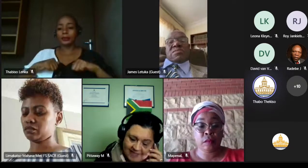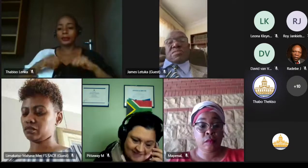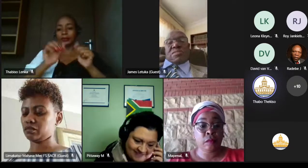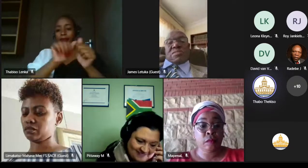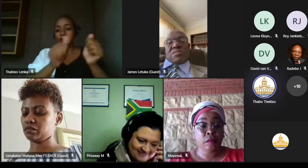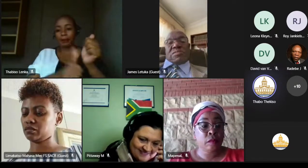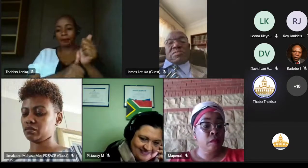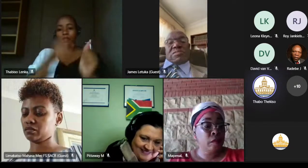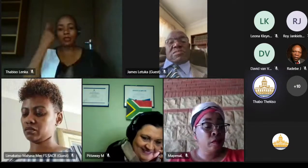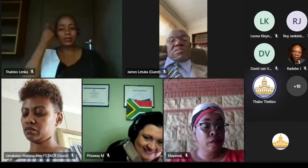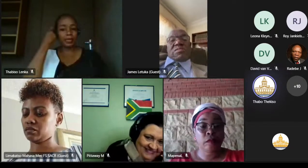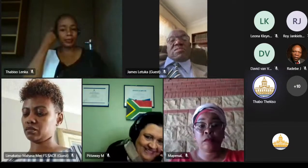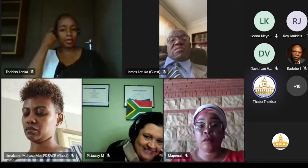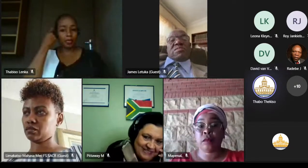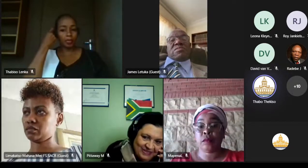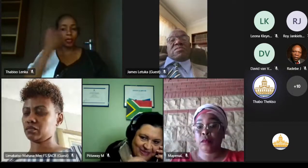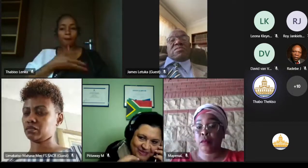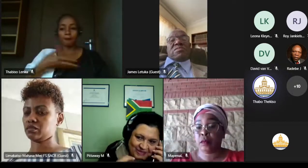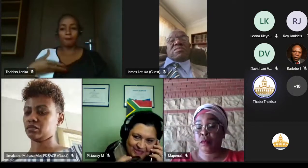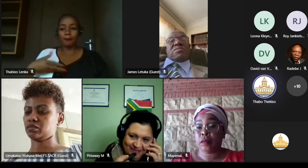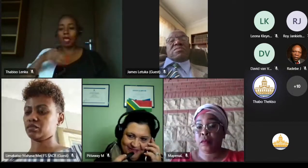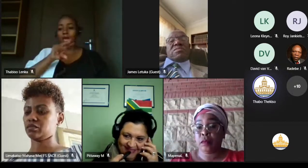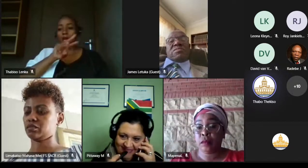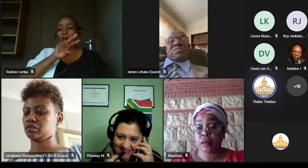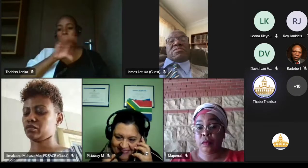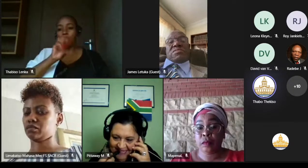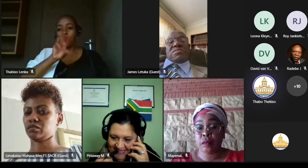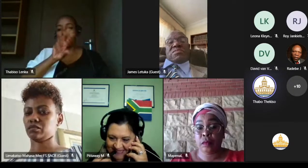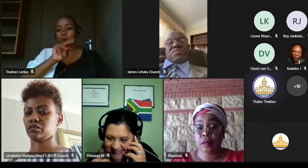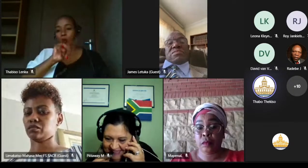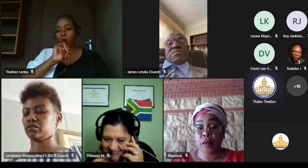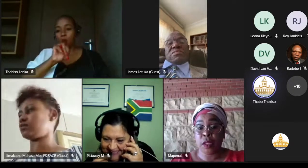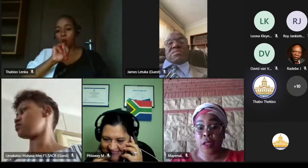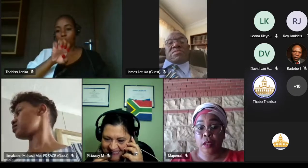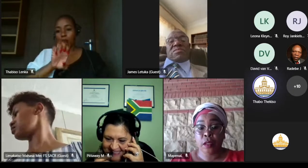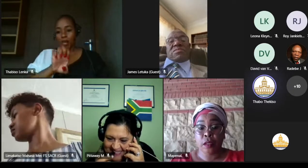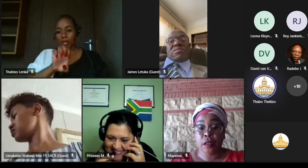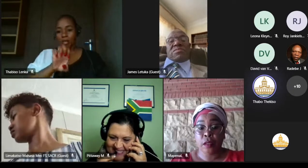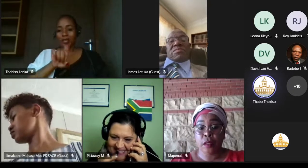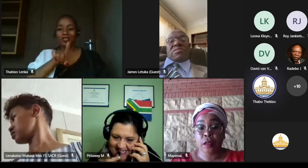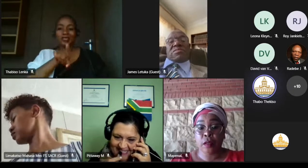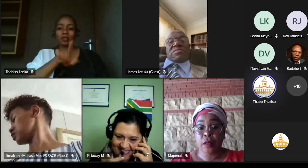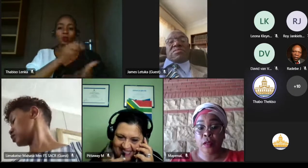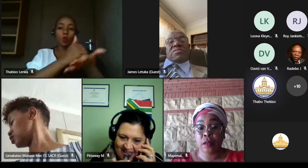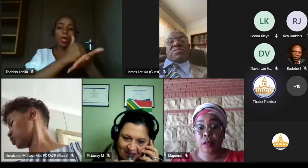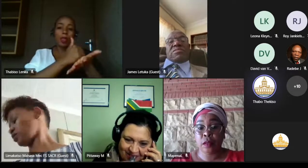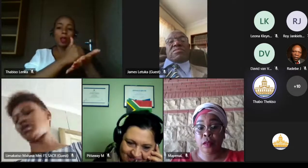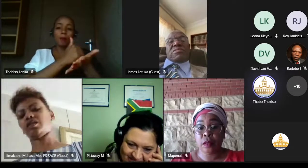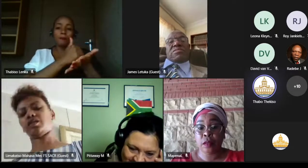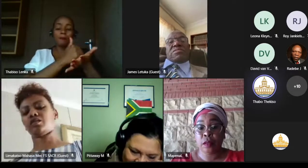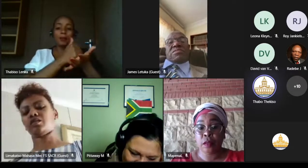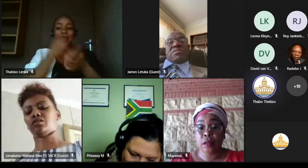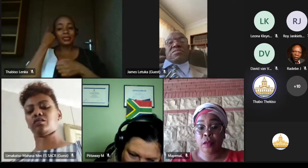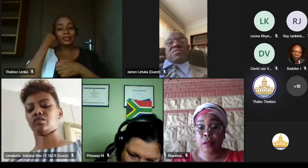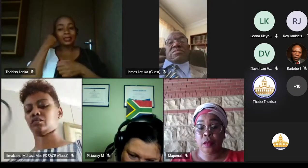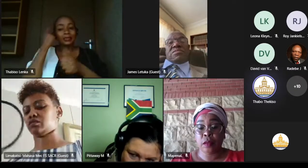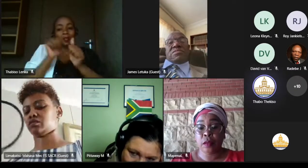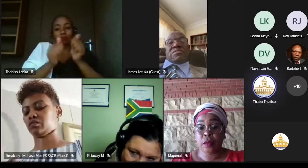deputy secretary, Mekoni Sifo, who will be assisting the